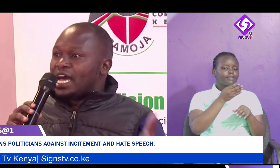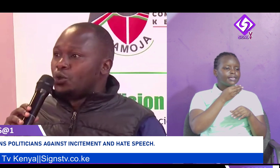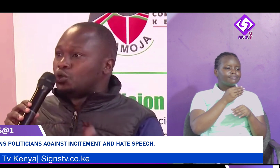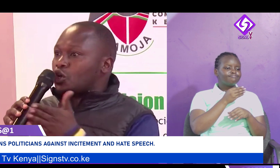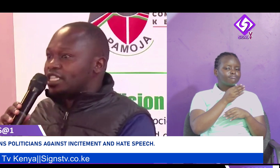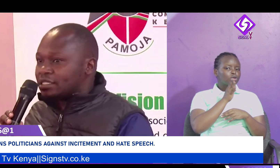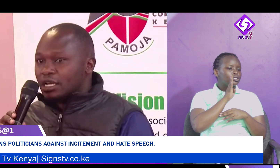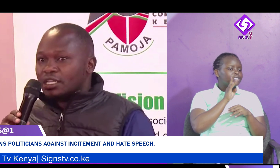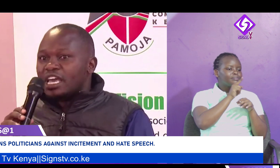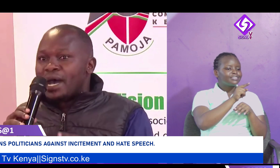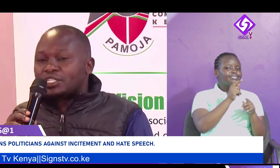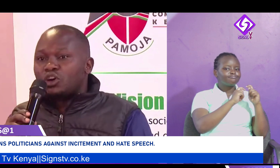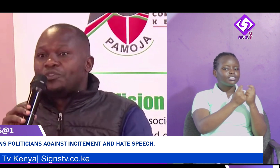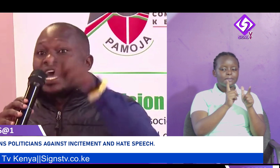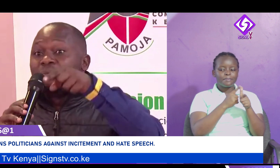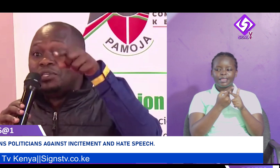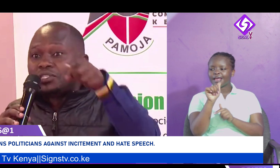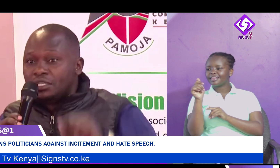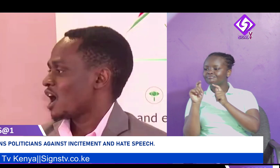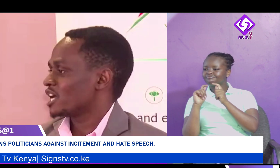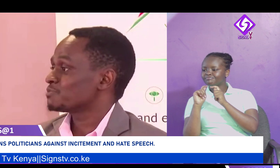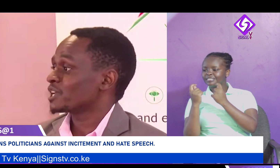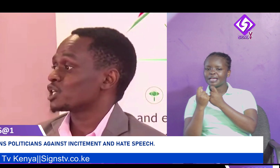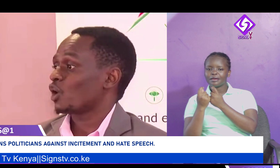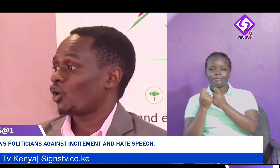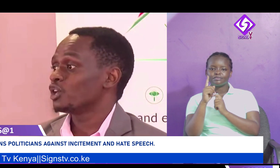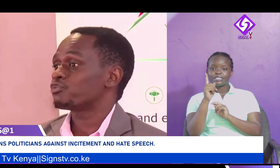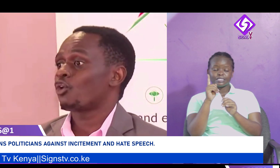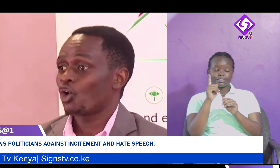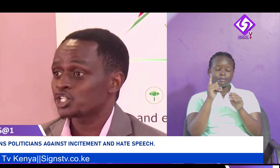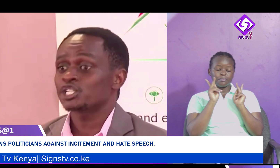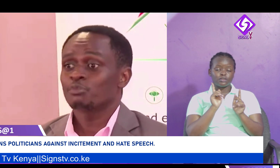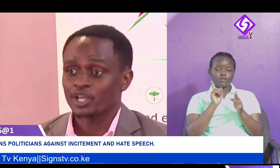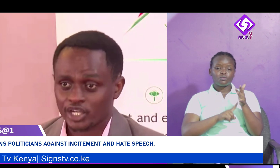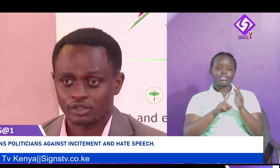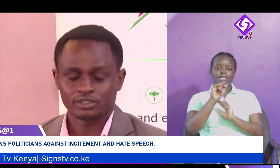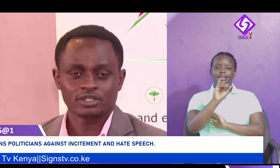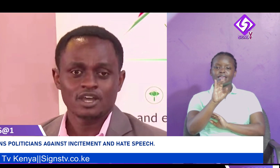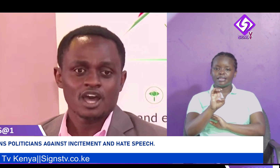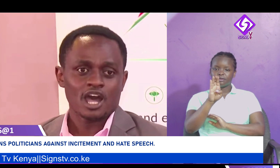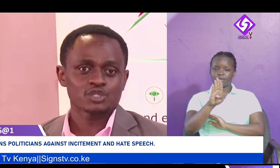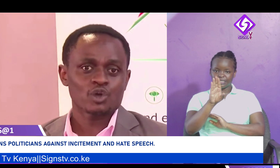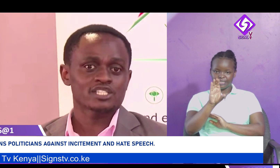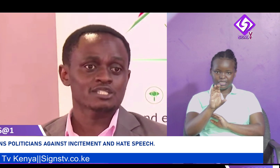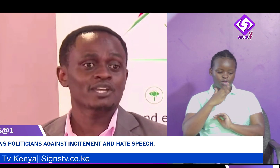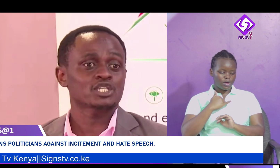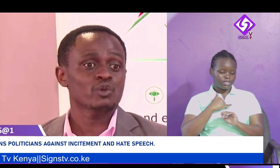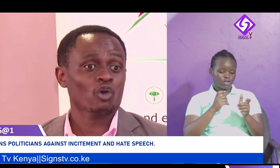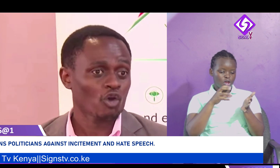allow you to contest. The backstop with the IBC. As much as we are calling for content moderation, as much as we are